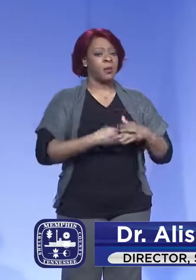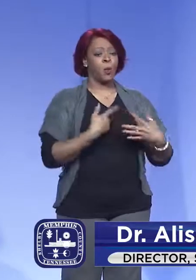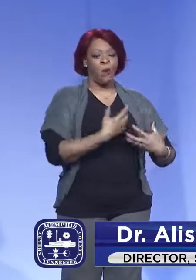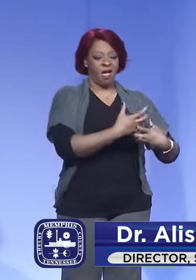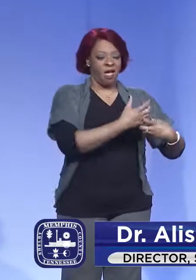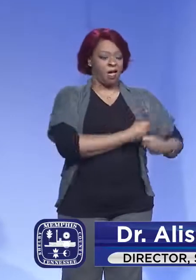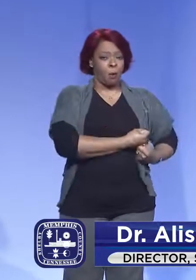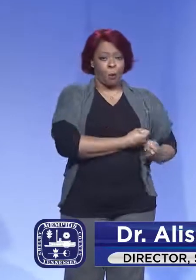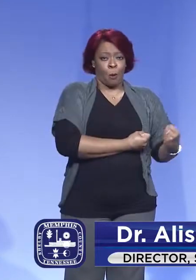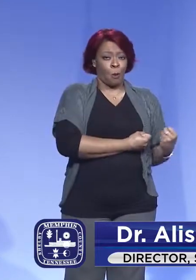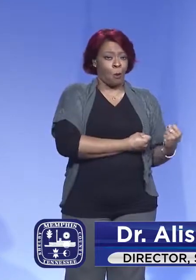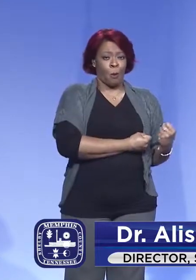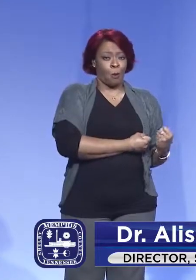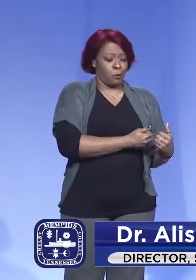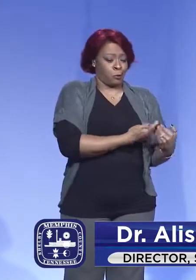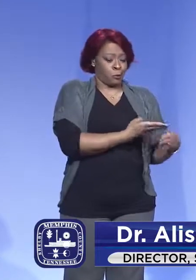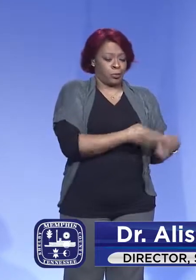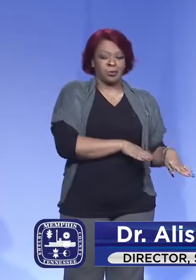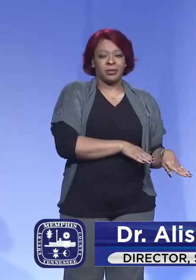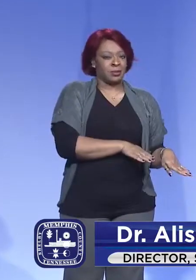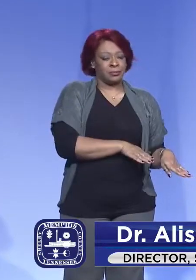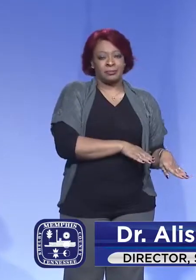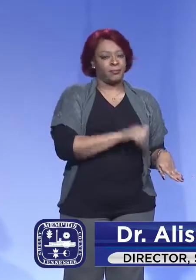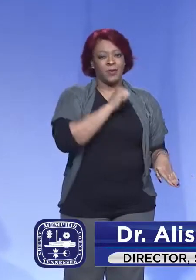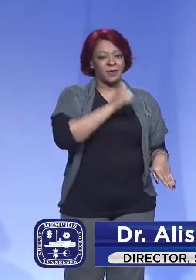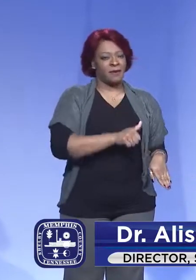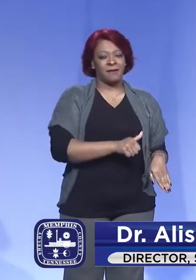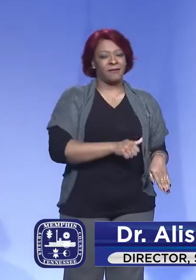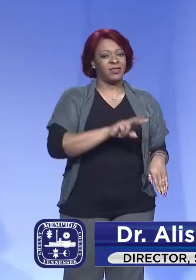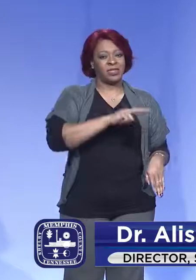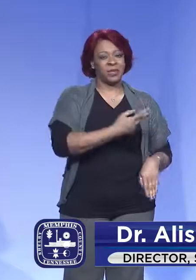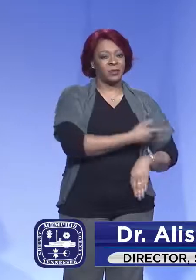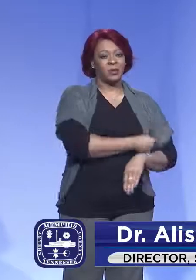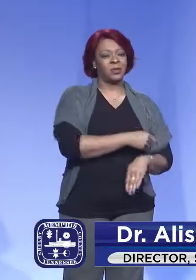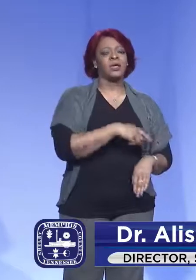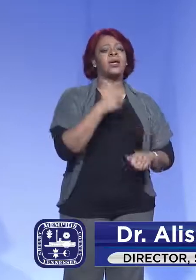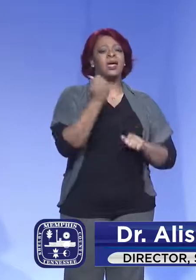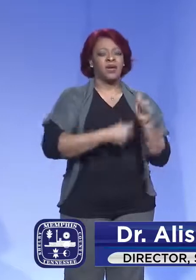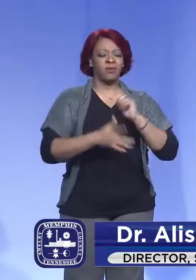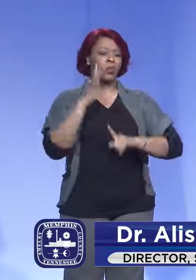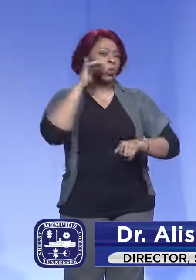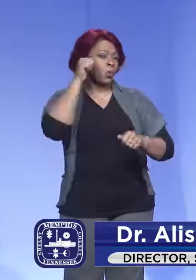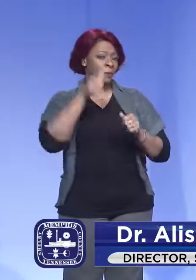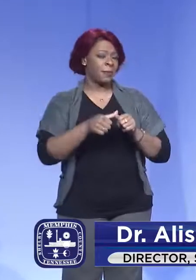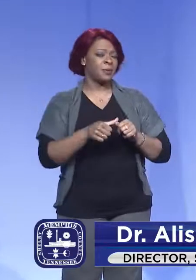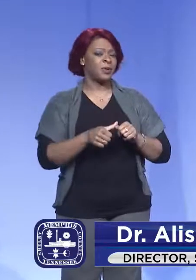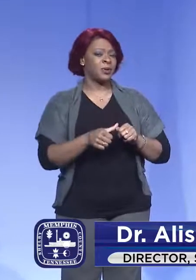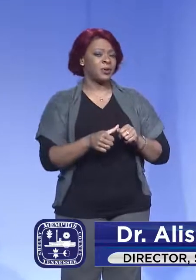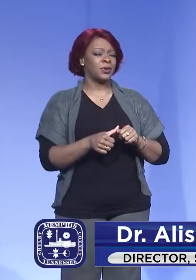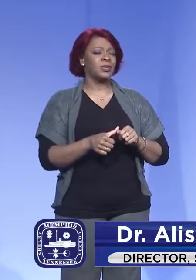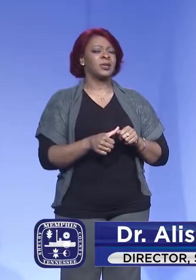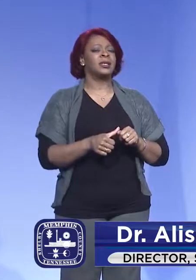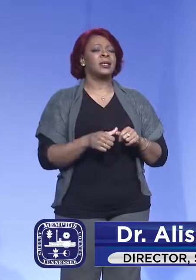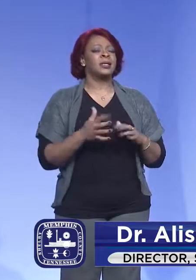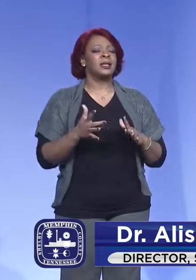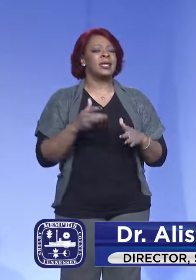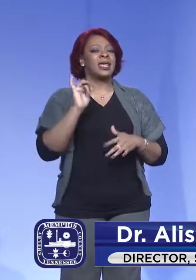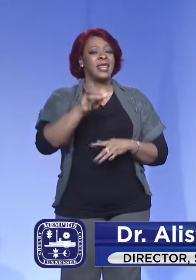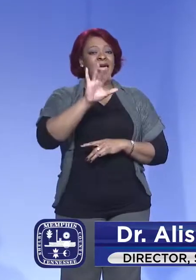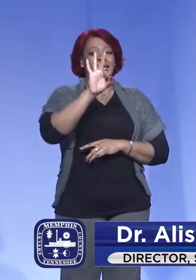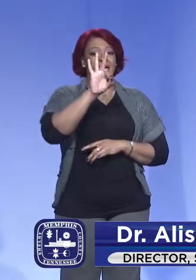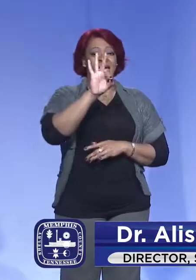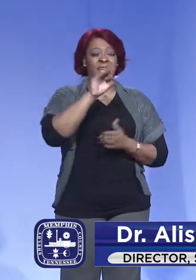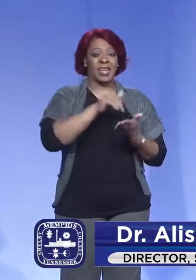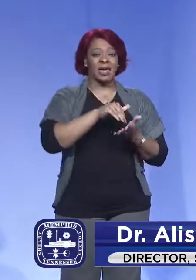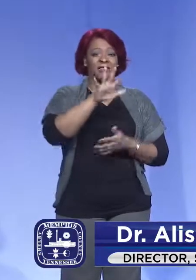back doses in the health department for second doses. Everyone will recall that that